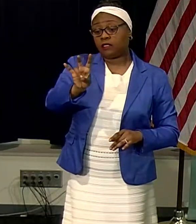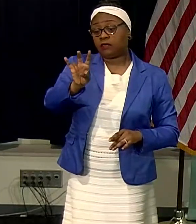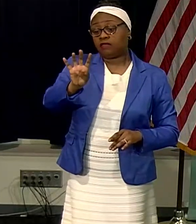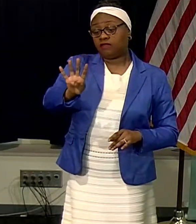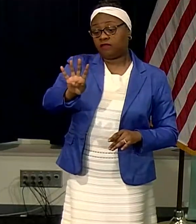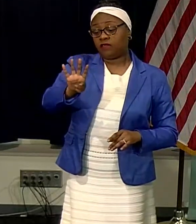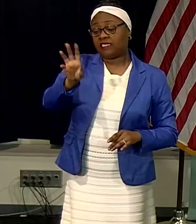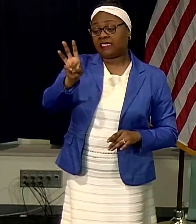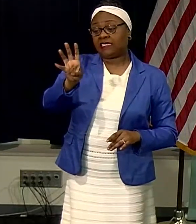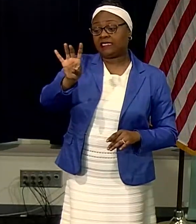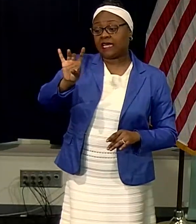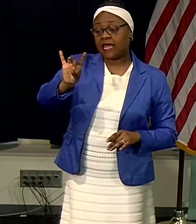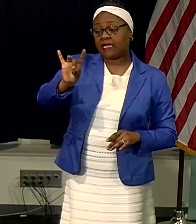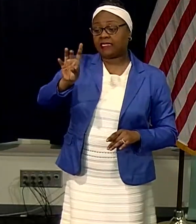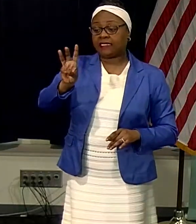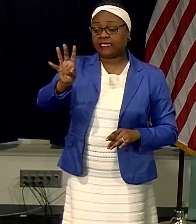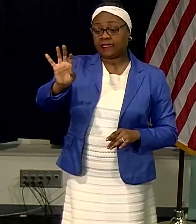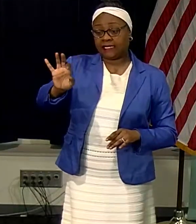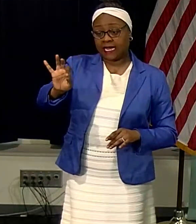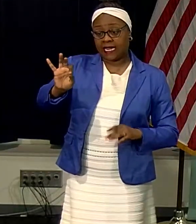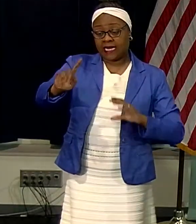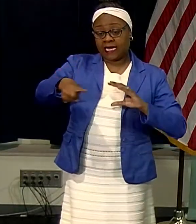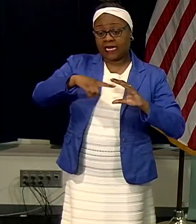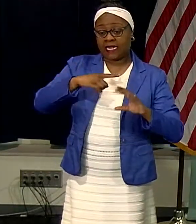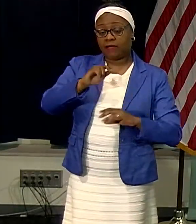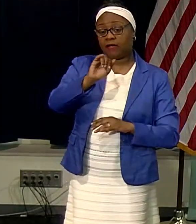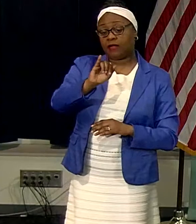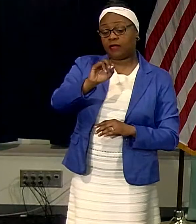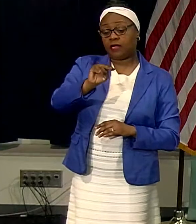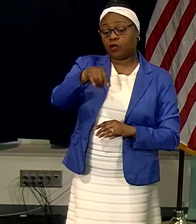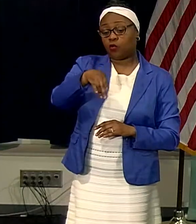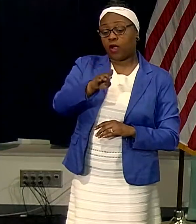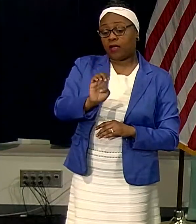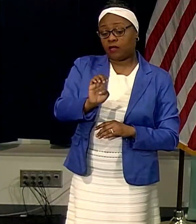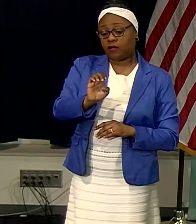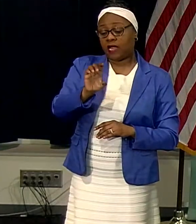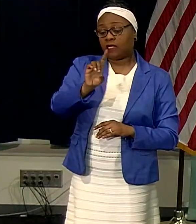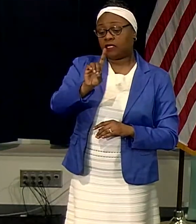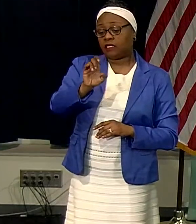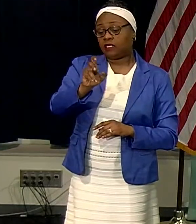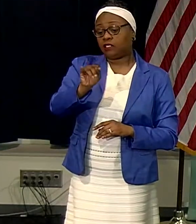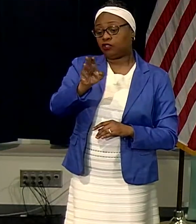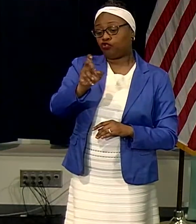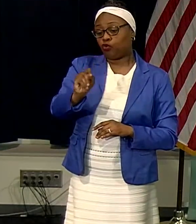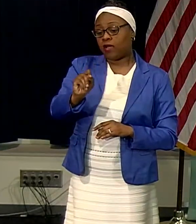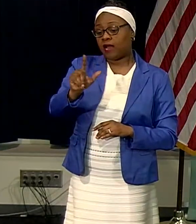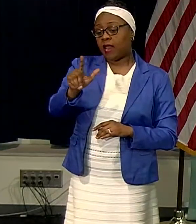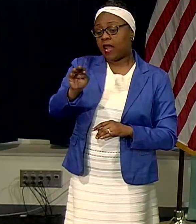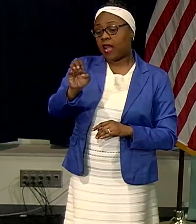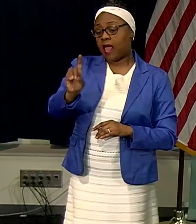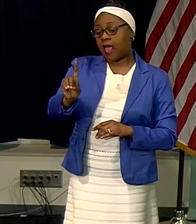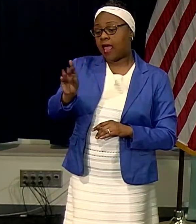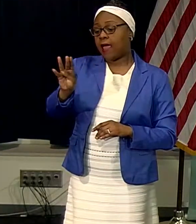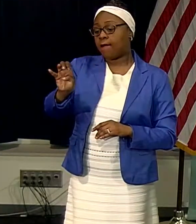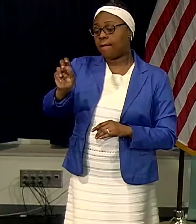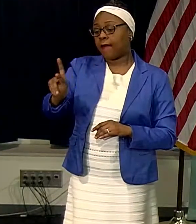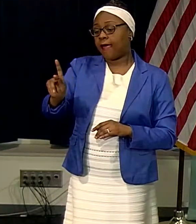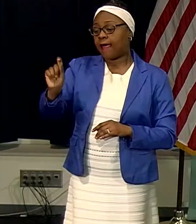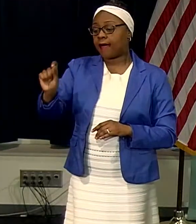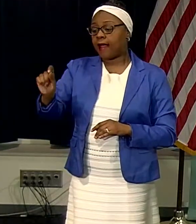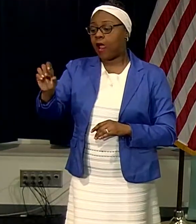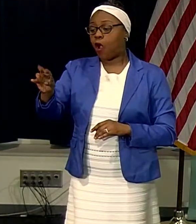313-974-6869. You can also email us at inquire@detroitlandbank.org. And then also, we're very savvy on social